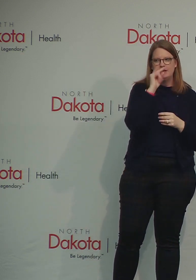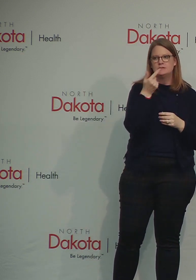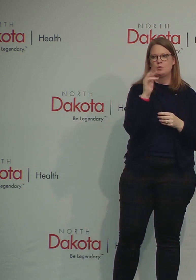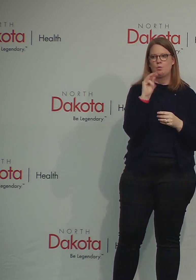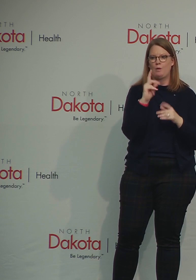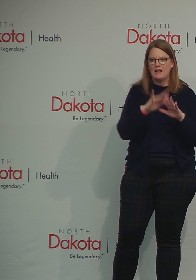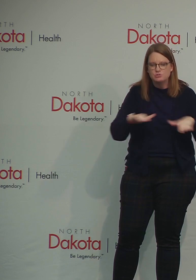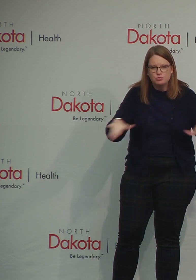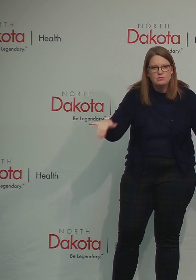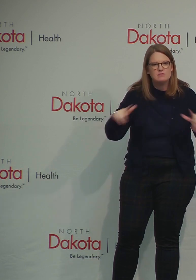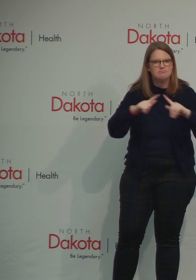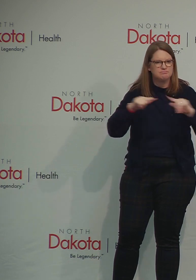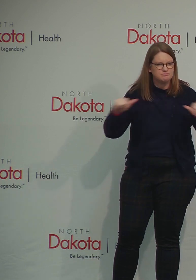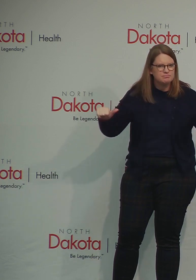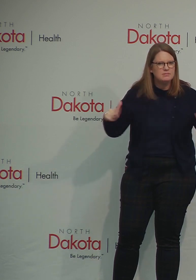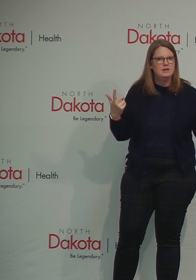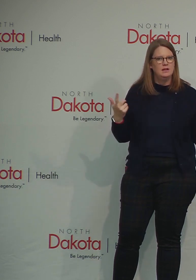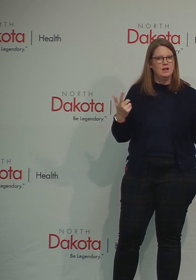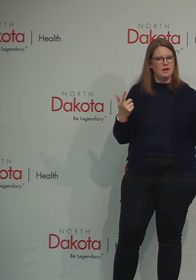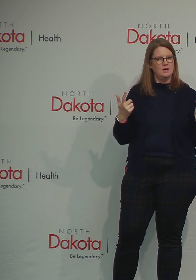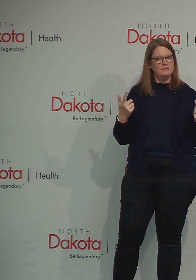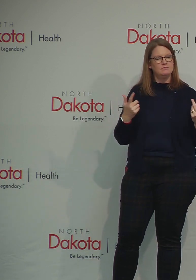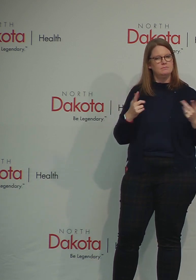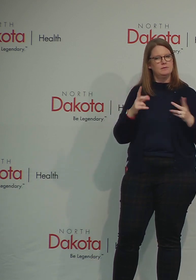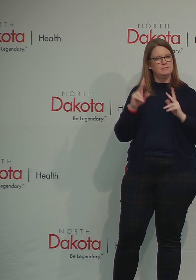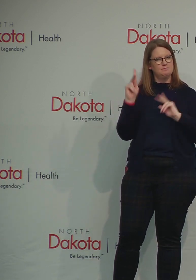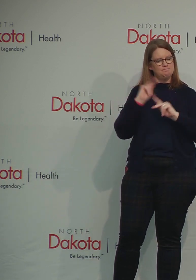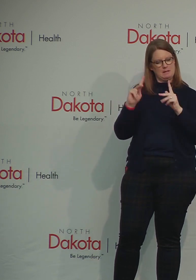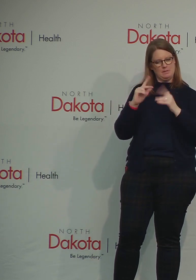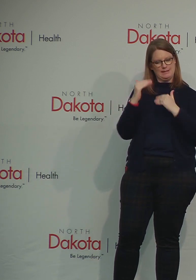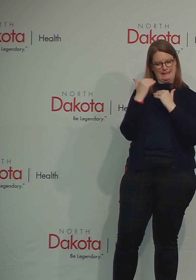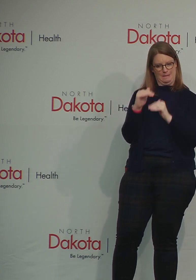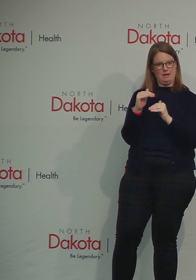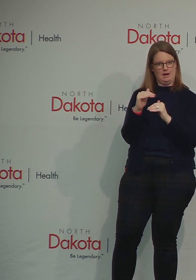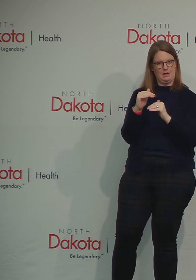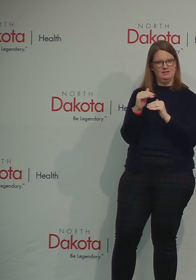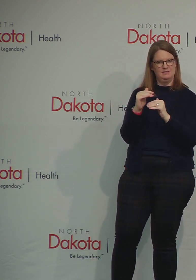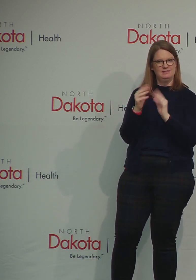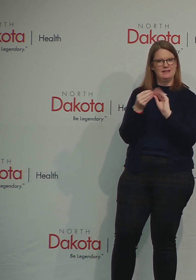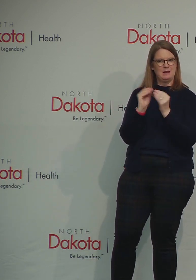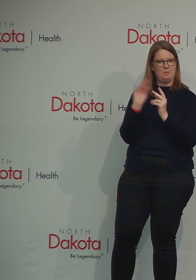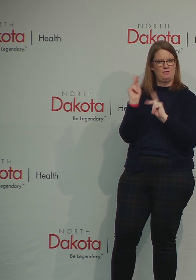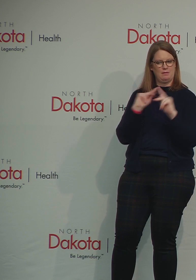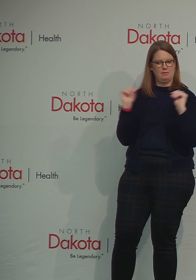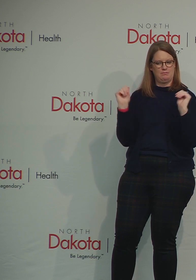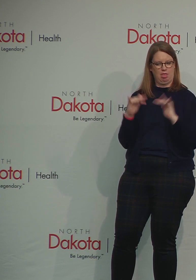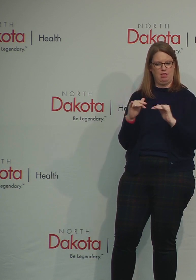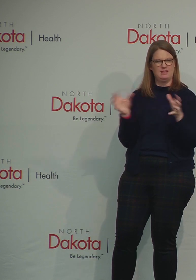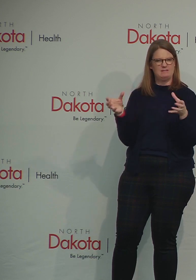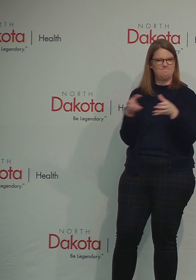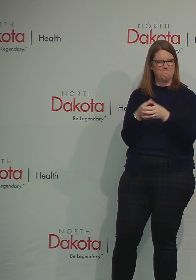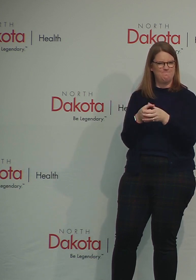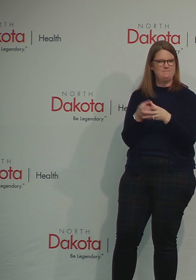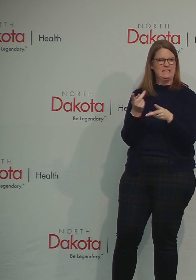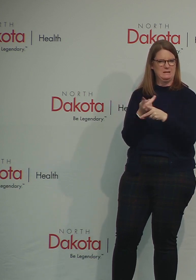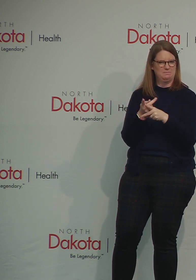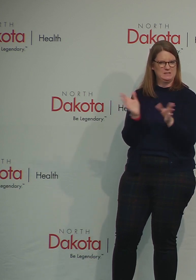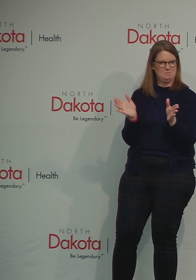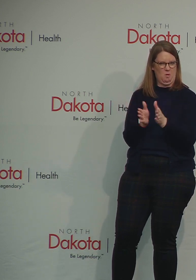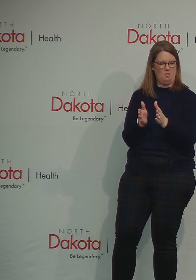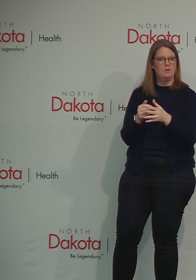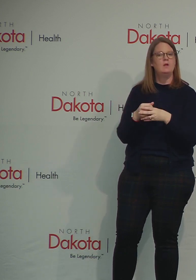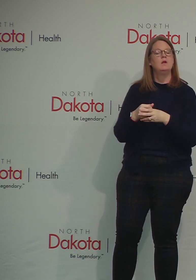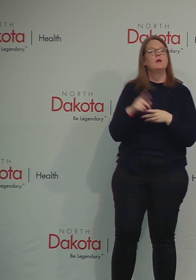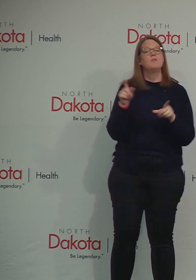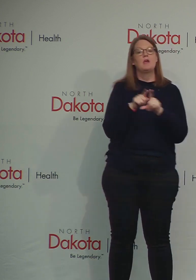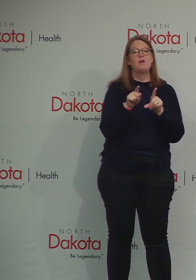their families far and wide, but people limited the size of their household gatherings, and then they also